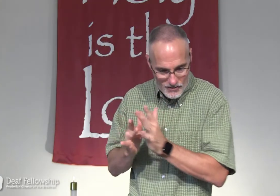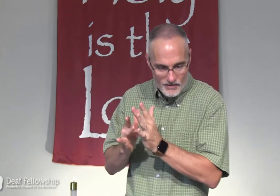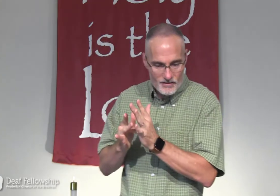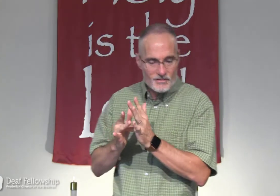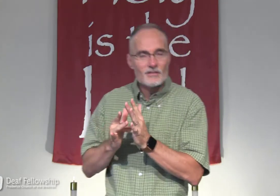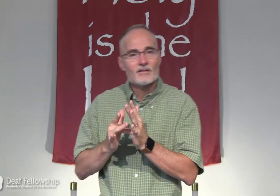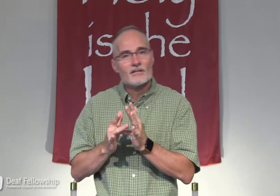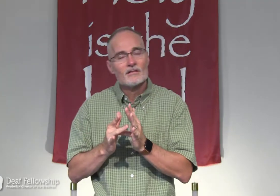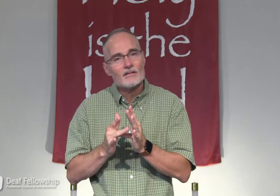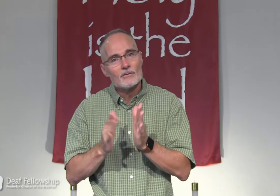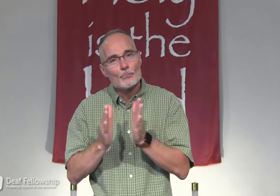You know that now